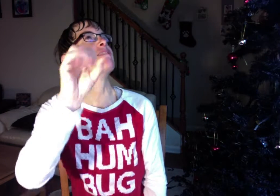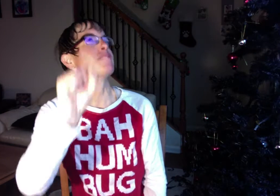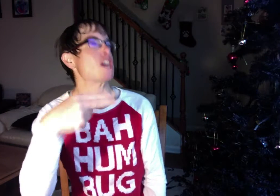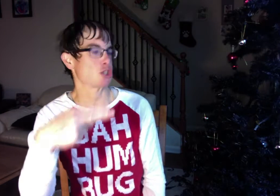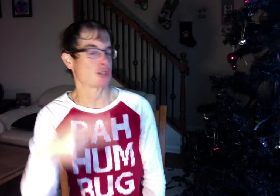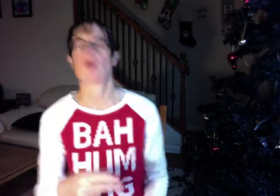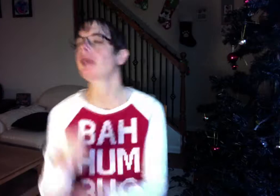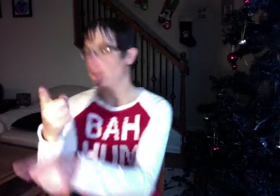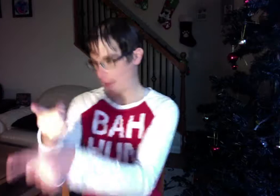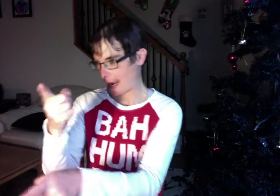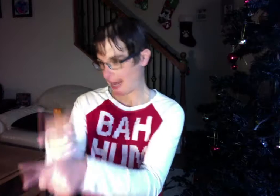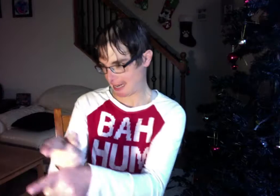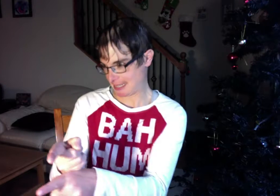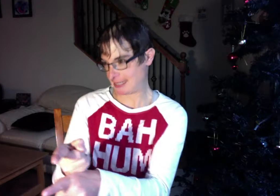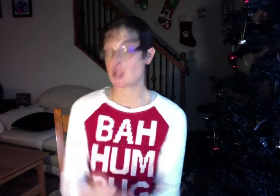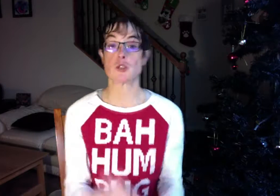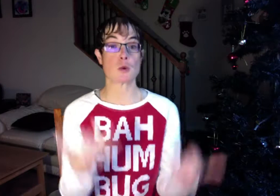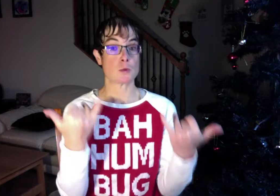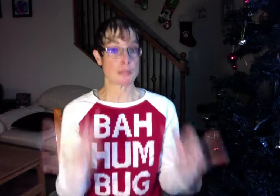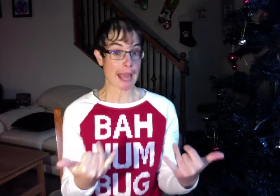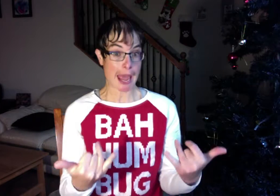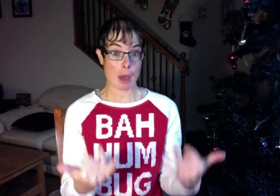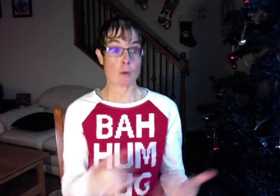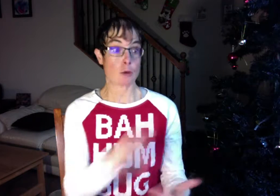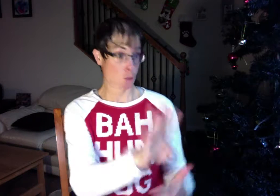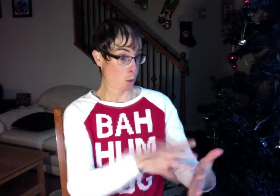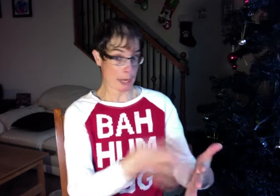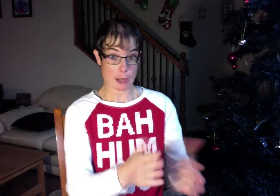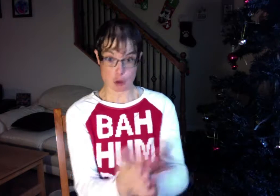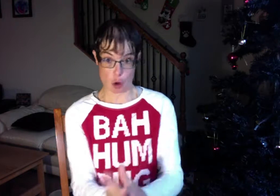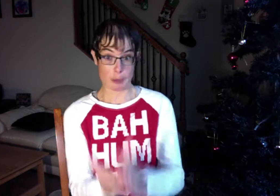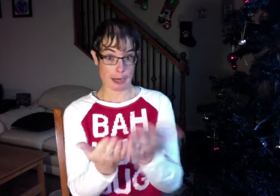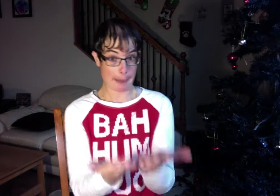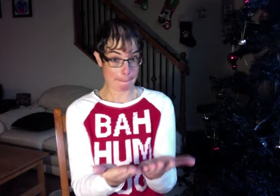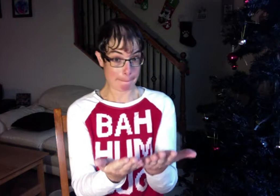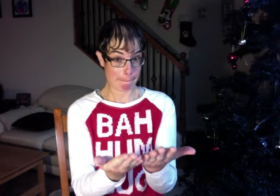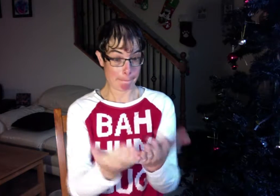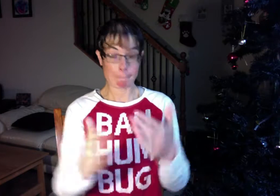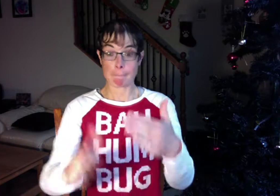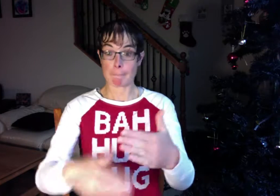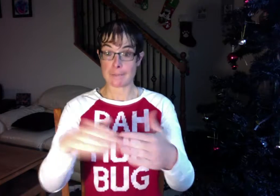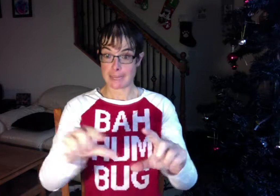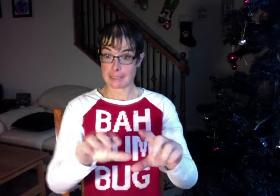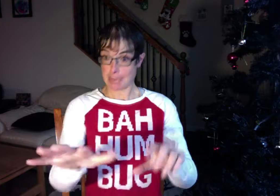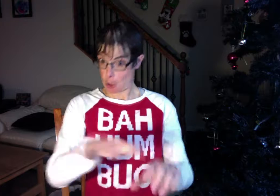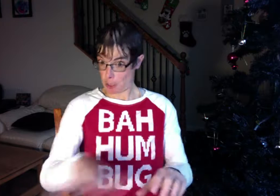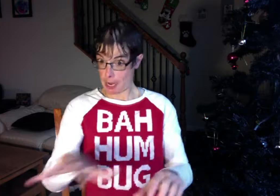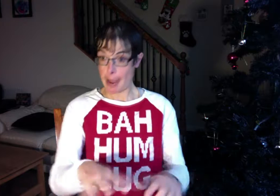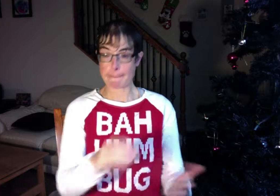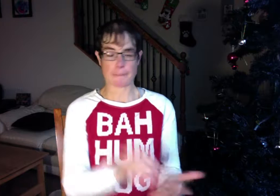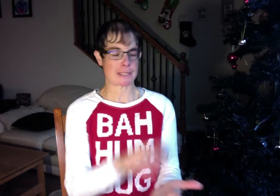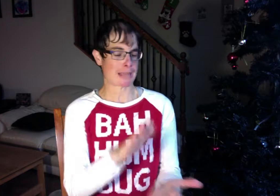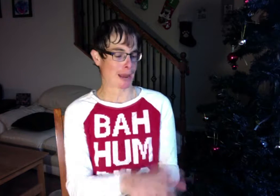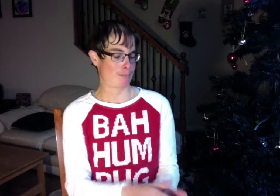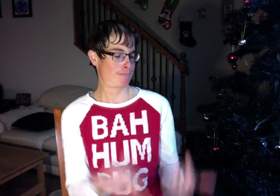trait for how Lily is behaving now. Your next box. Your next box.